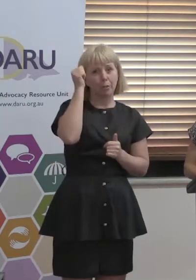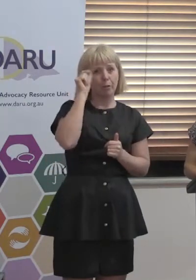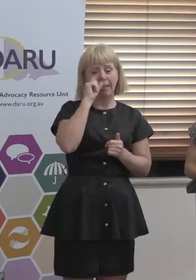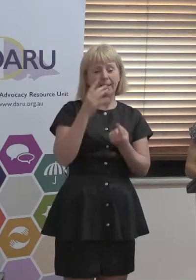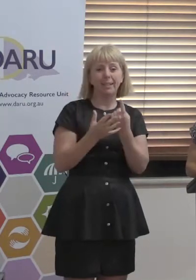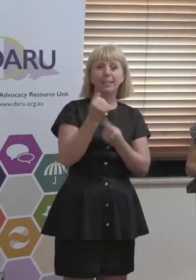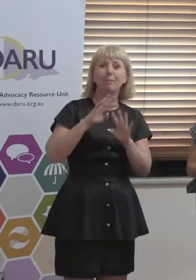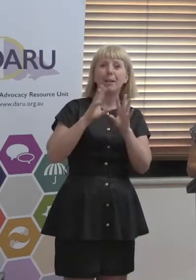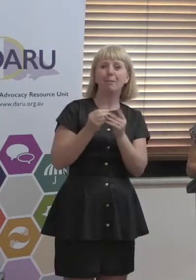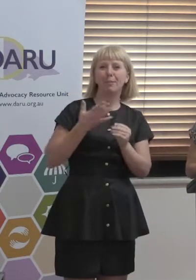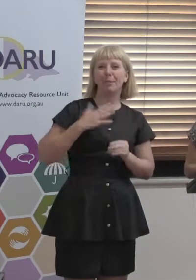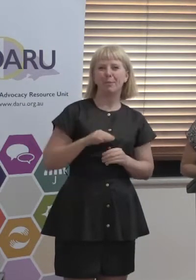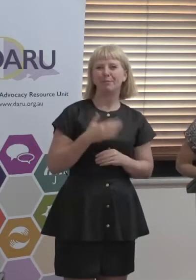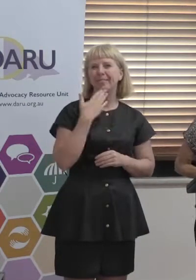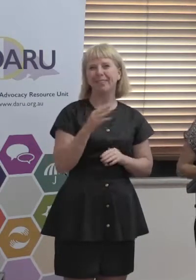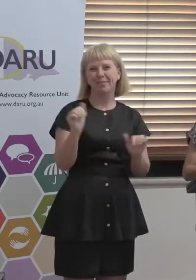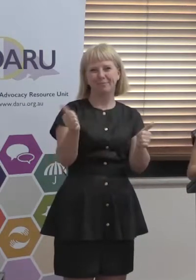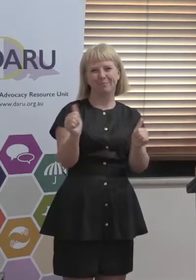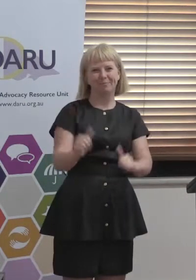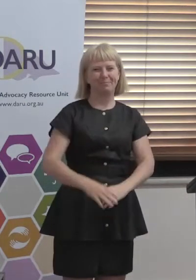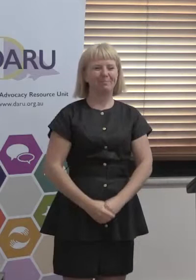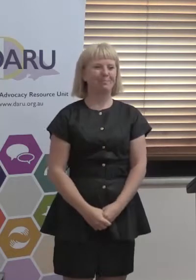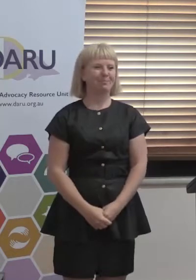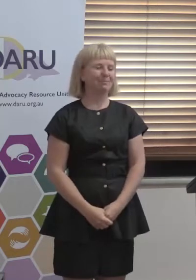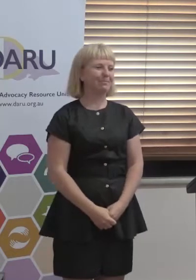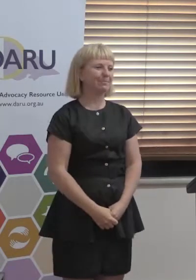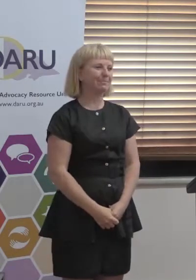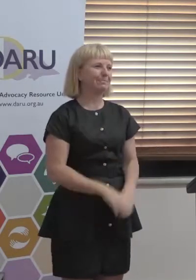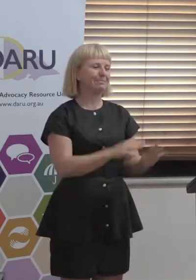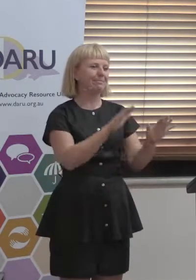So, thank you. Do we have any questions?